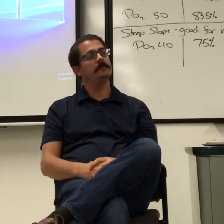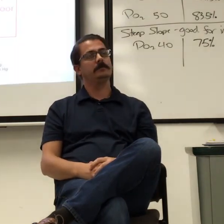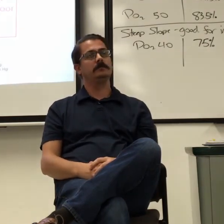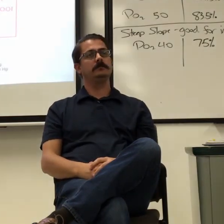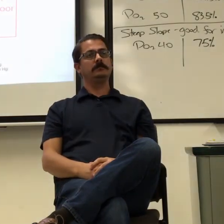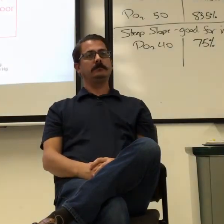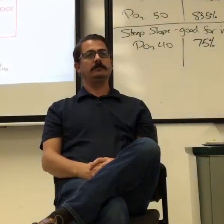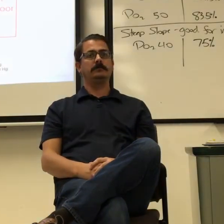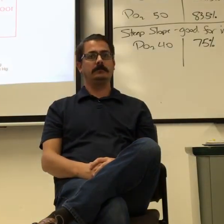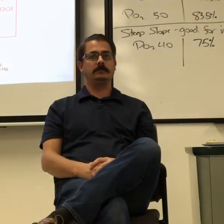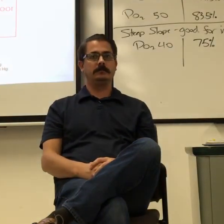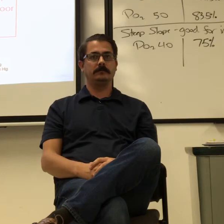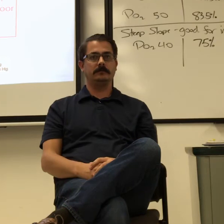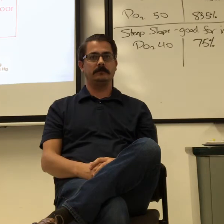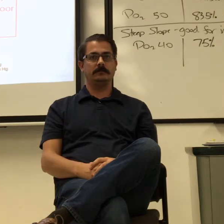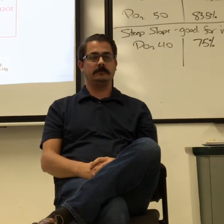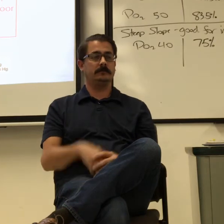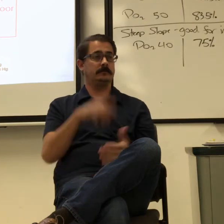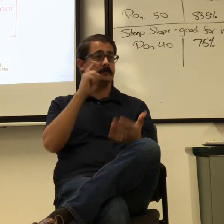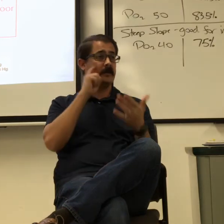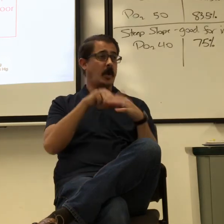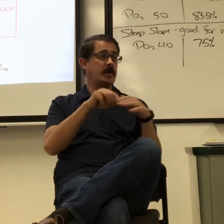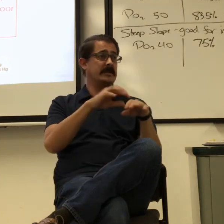This slide. Look at the tissues.